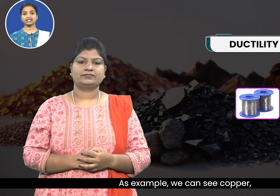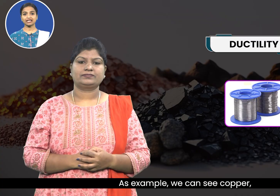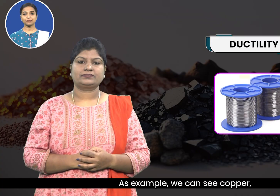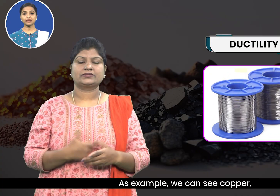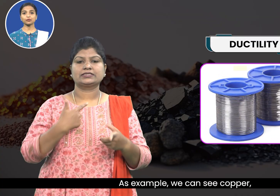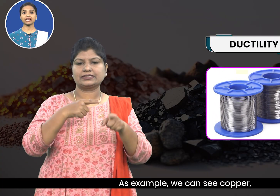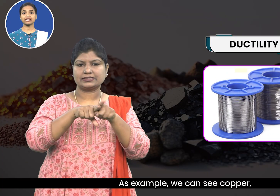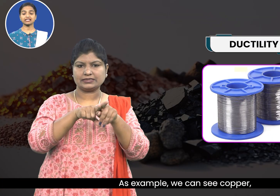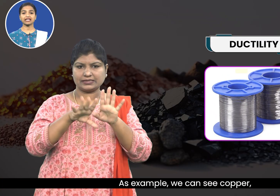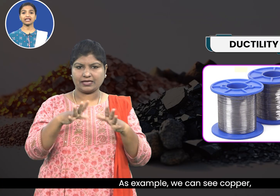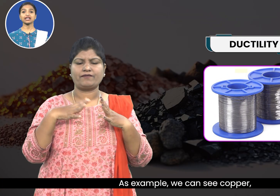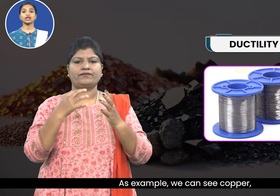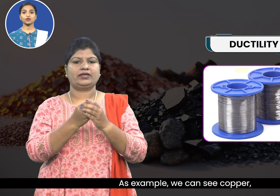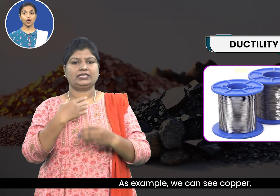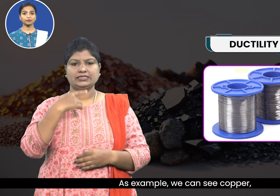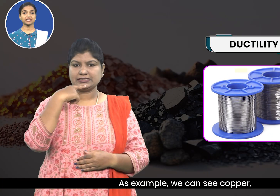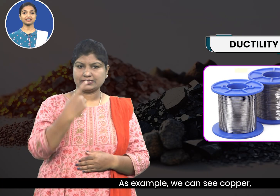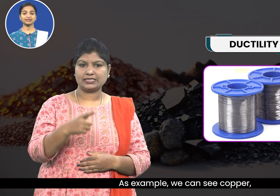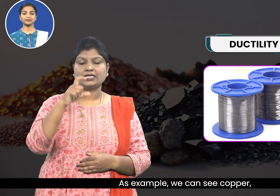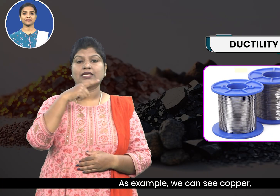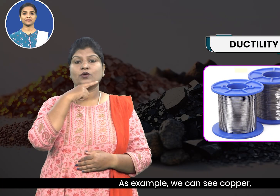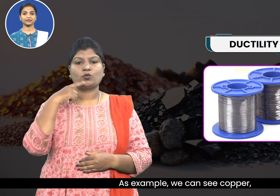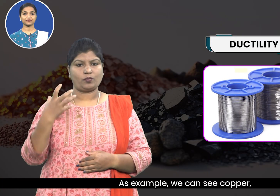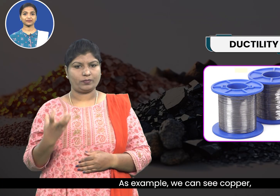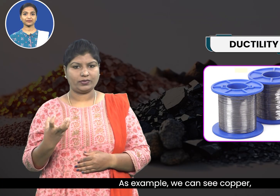As example, we can say copper,